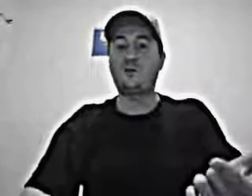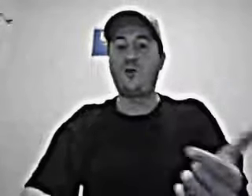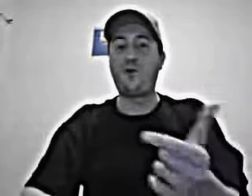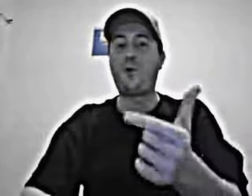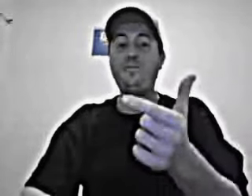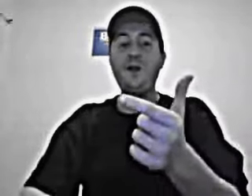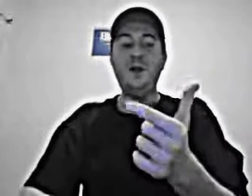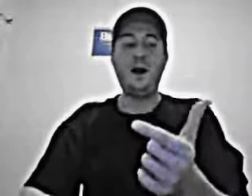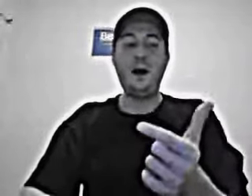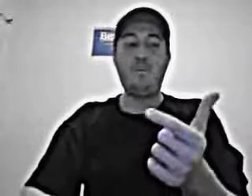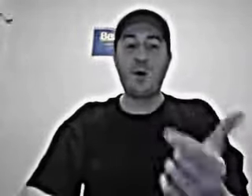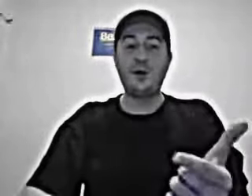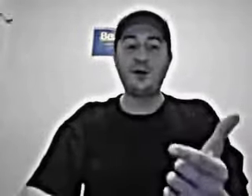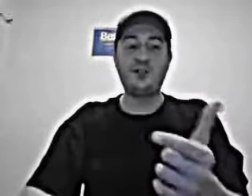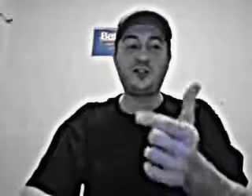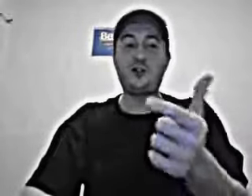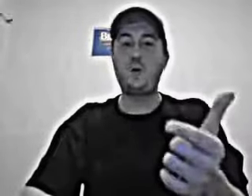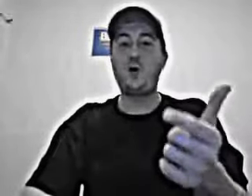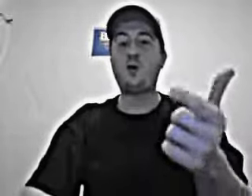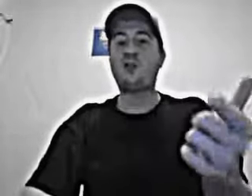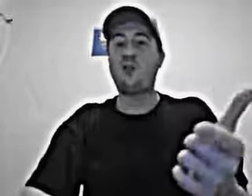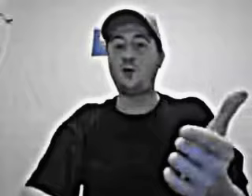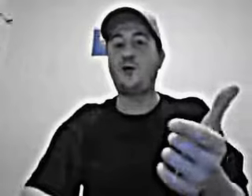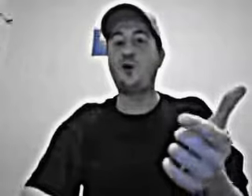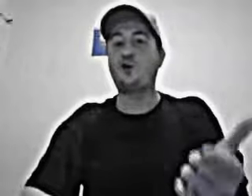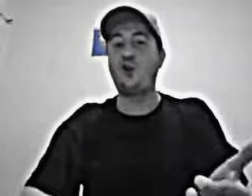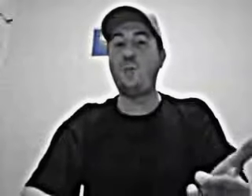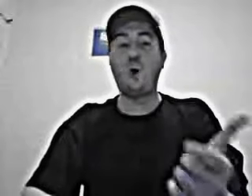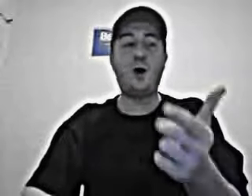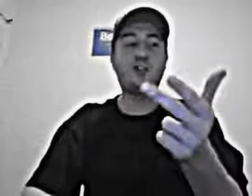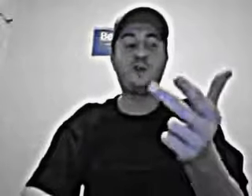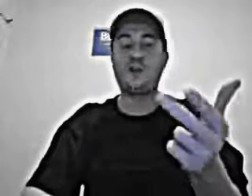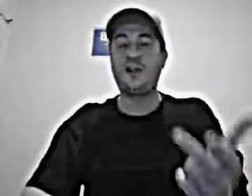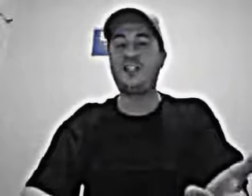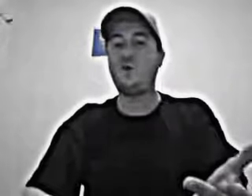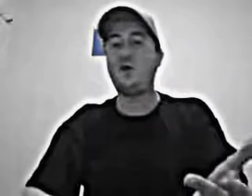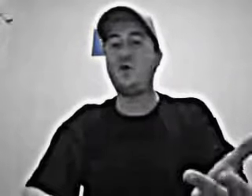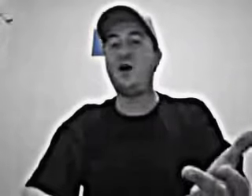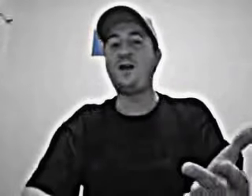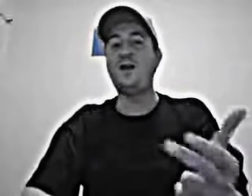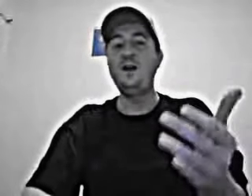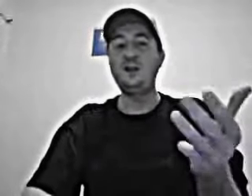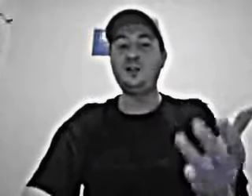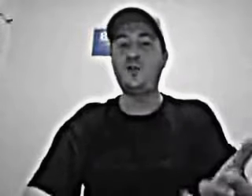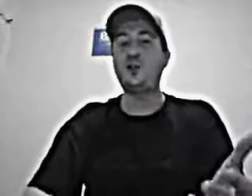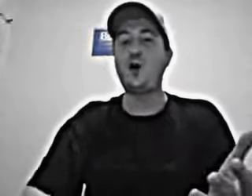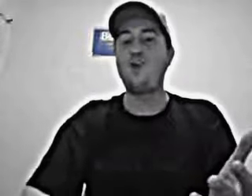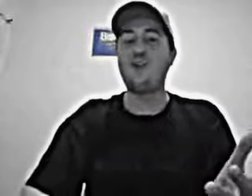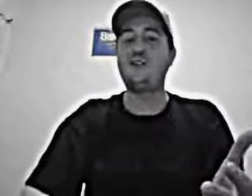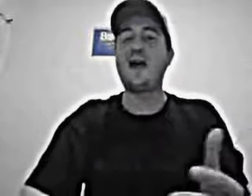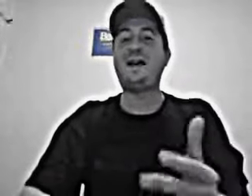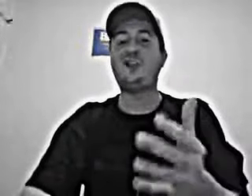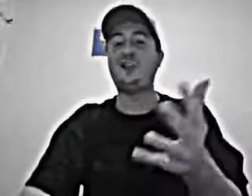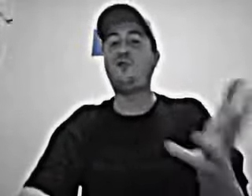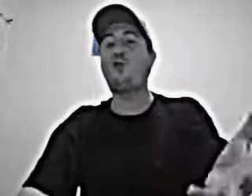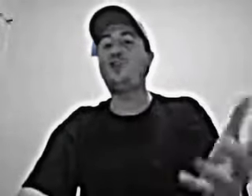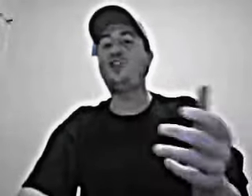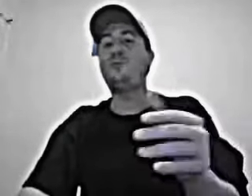was for uh borders strong borders she was for Trump wall she was against marijuana she was for Goldman Sachs she's for regime